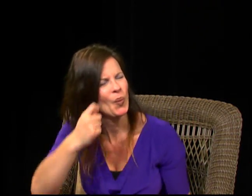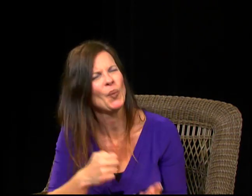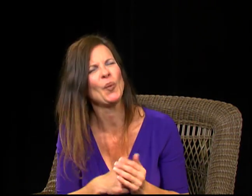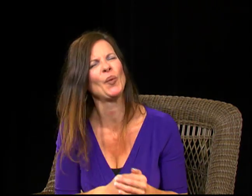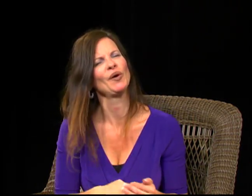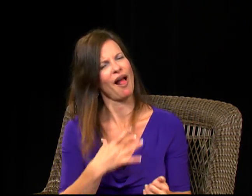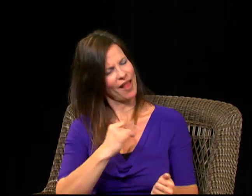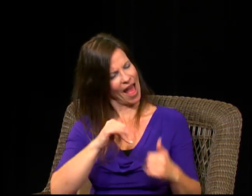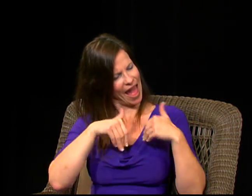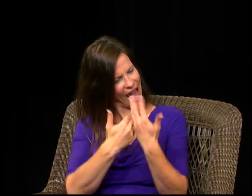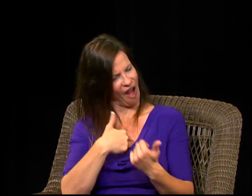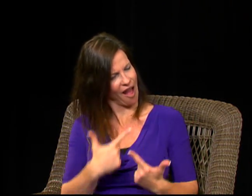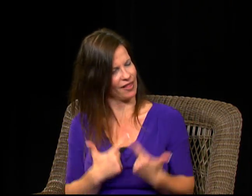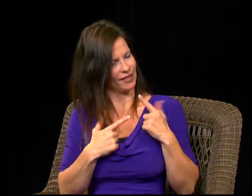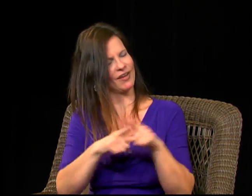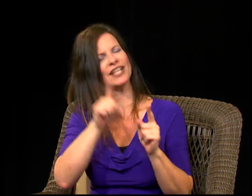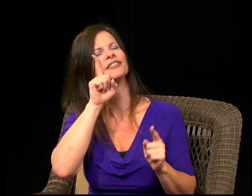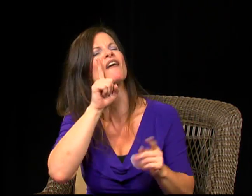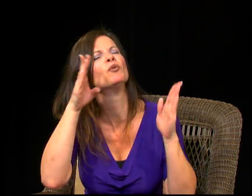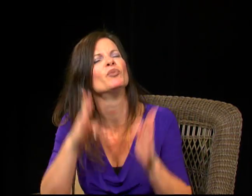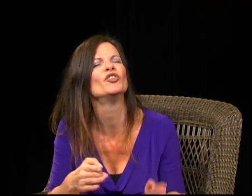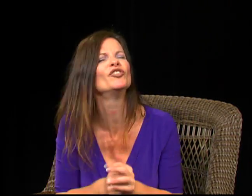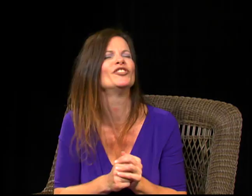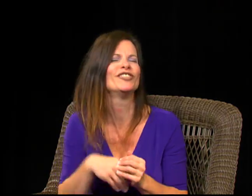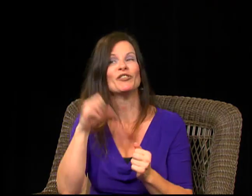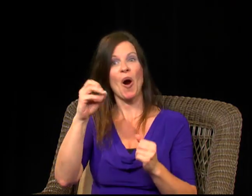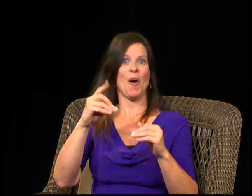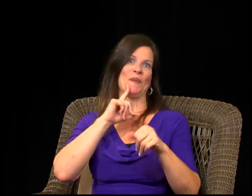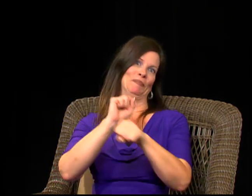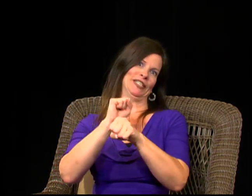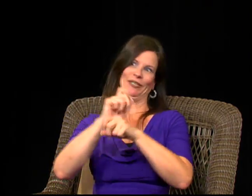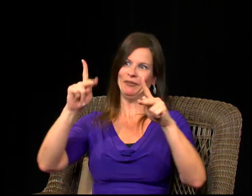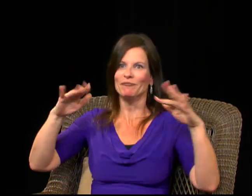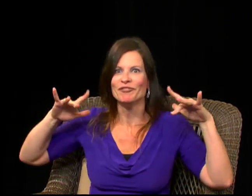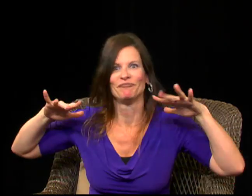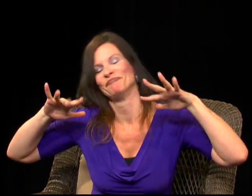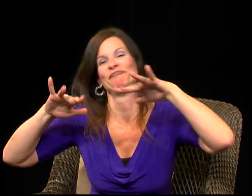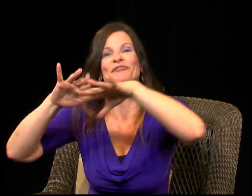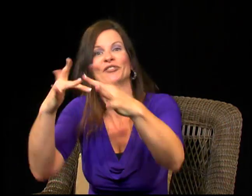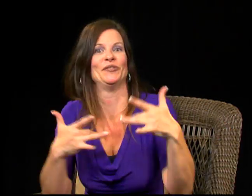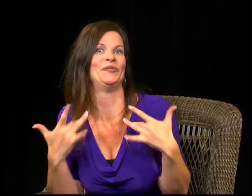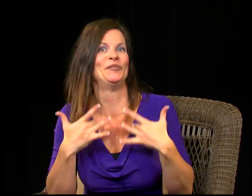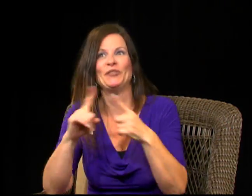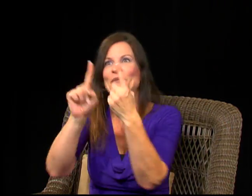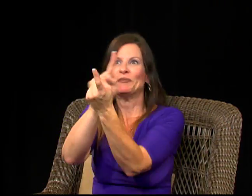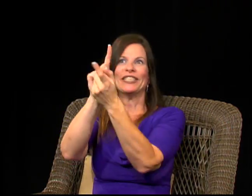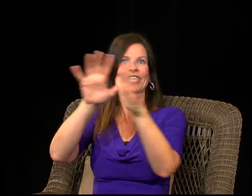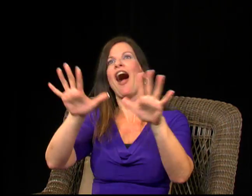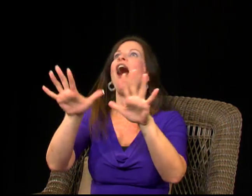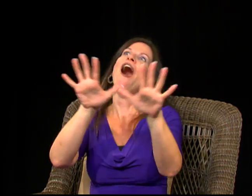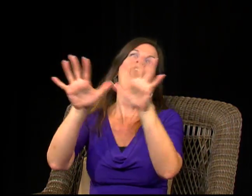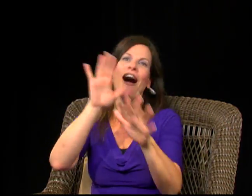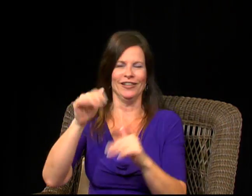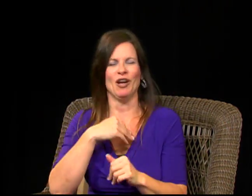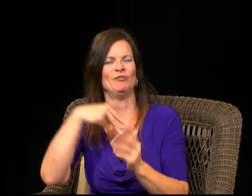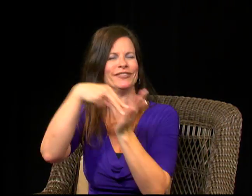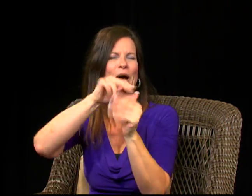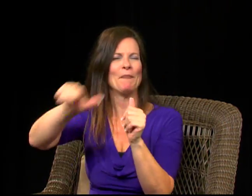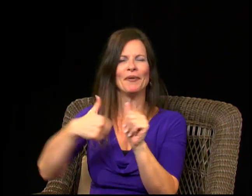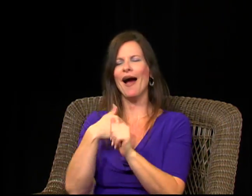to see that deaf people really are versatile, can do a lot, and this should be celebrated. So this event was in